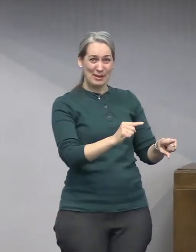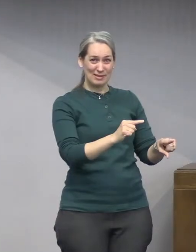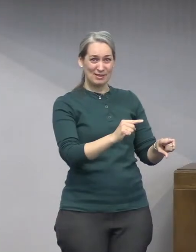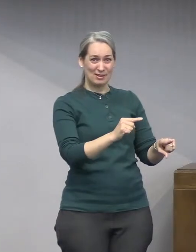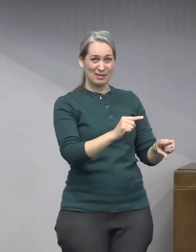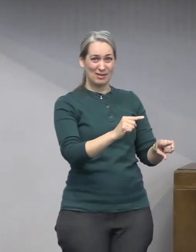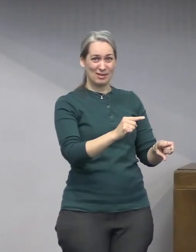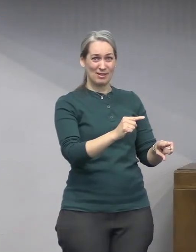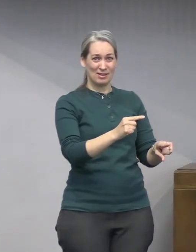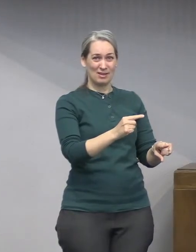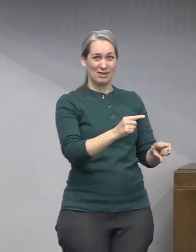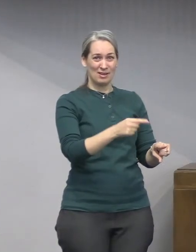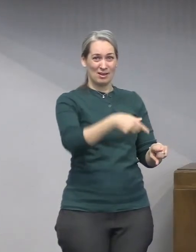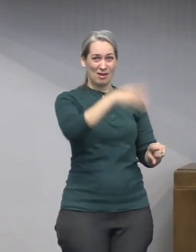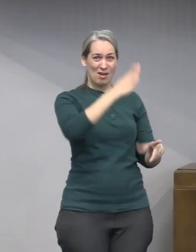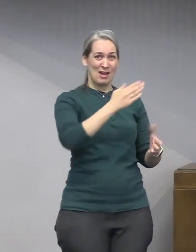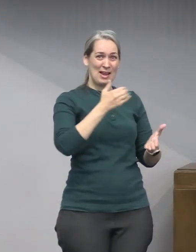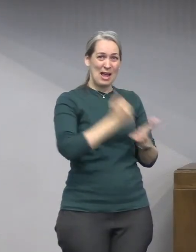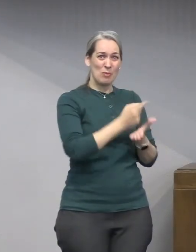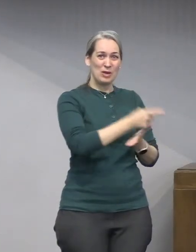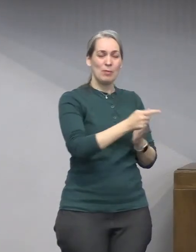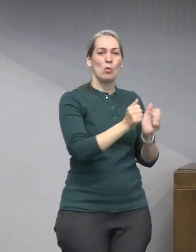unconditional way.